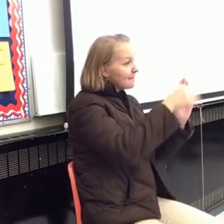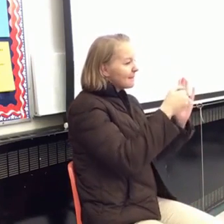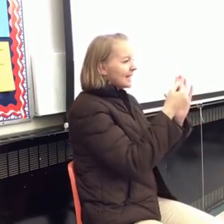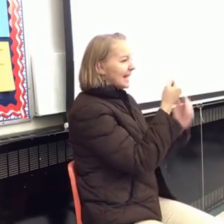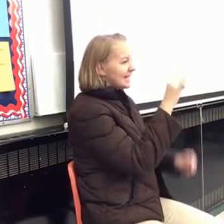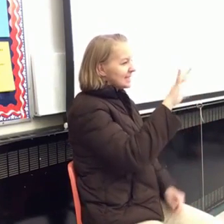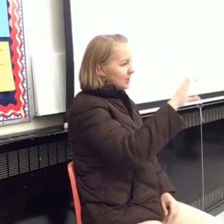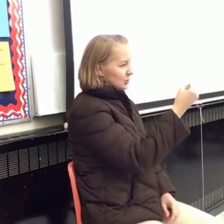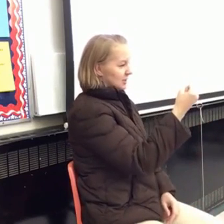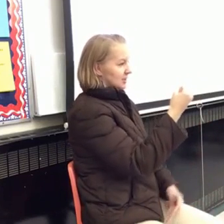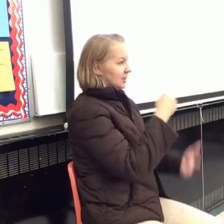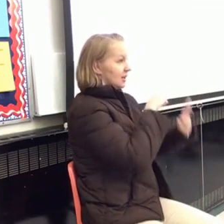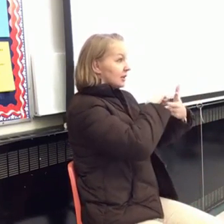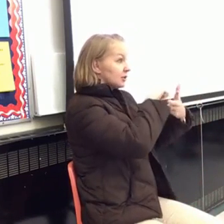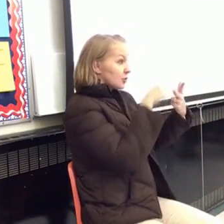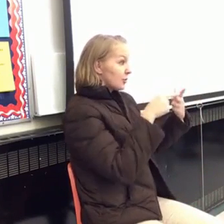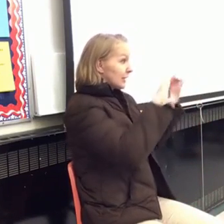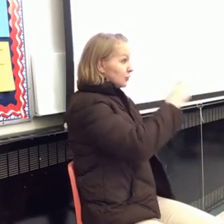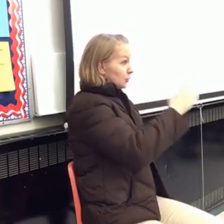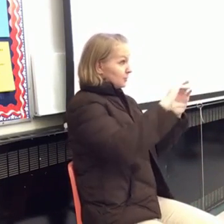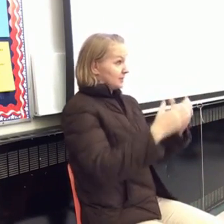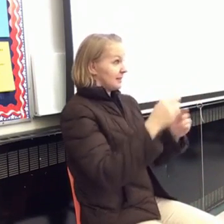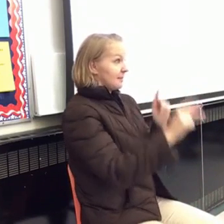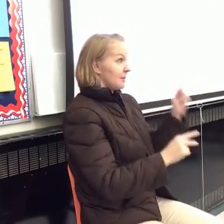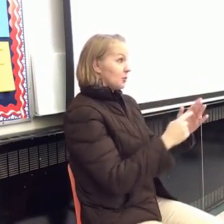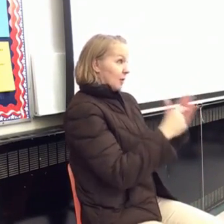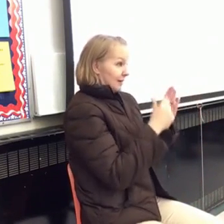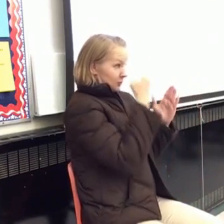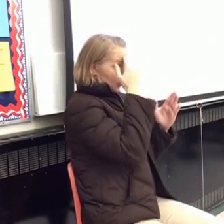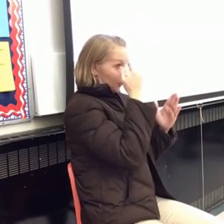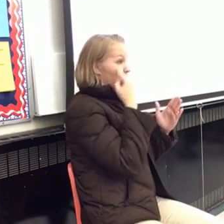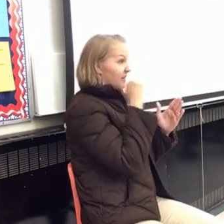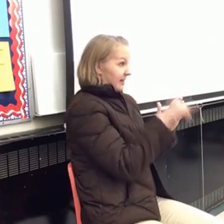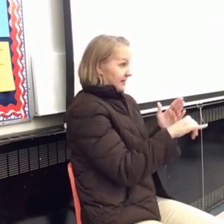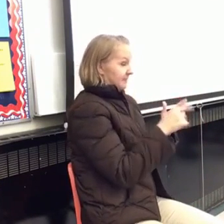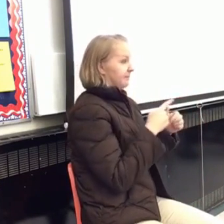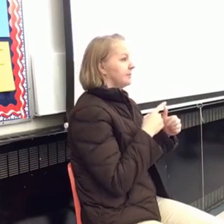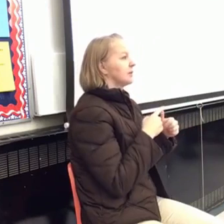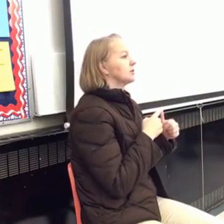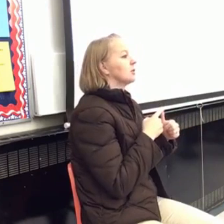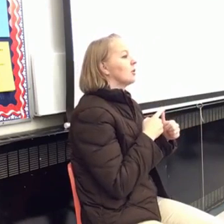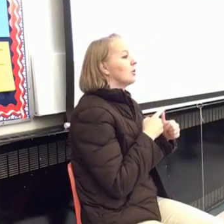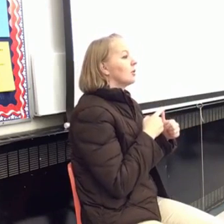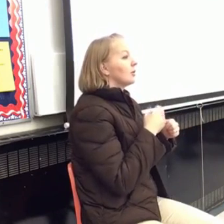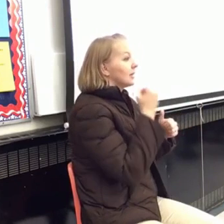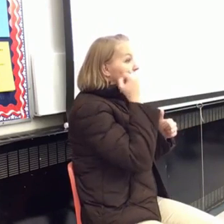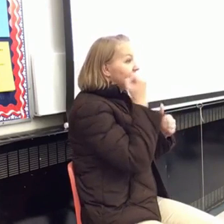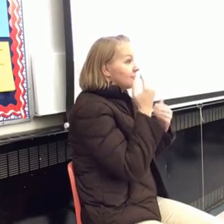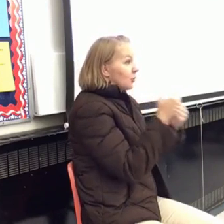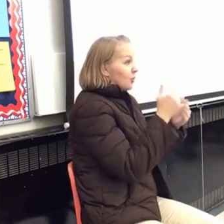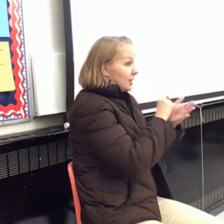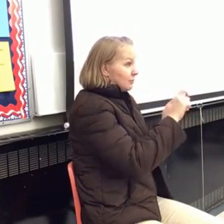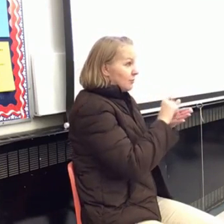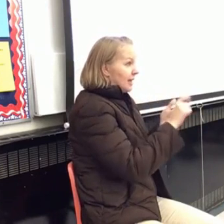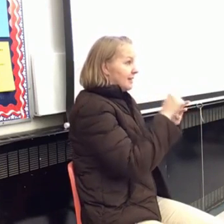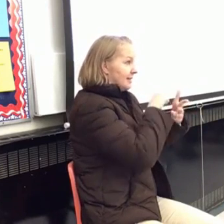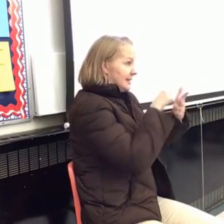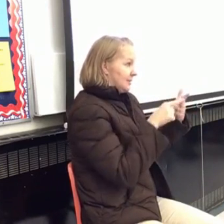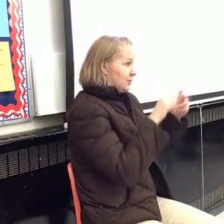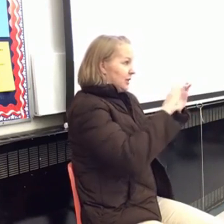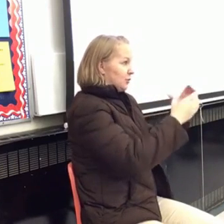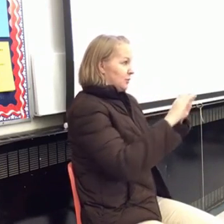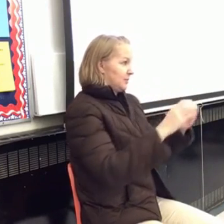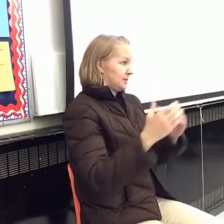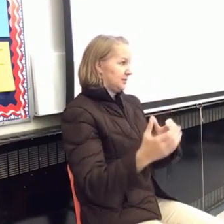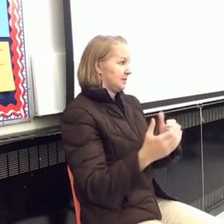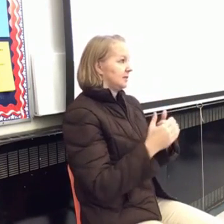3 groups of people that you really need to know for this immigration. So if you will maybe write next to this, these 3 groups,